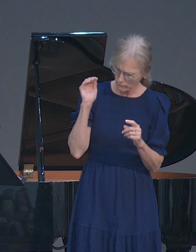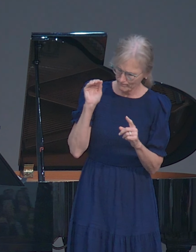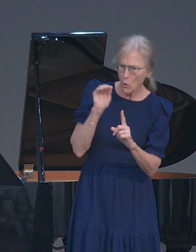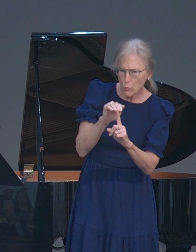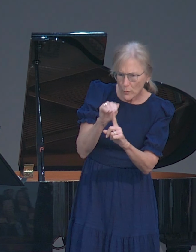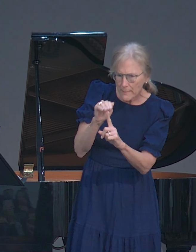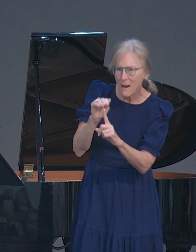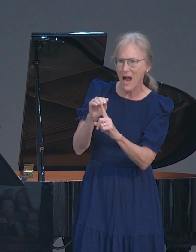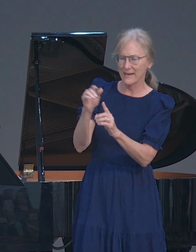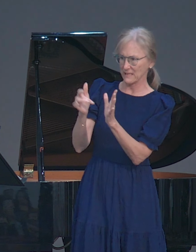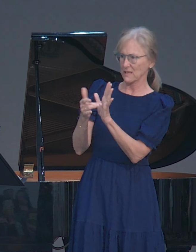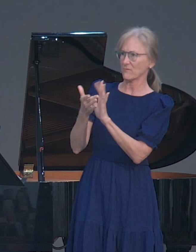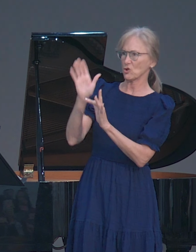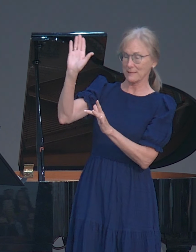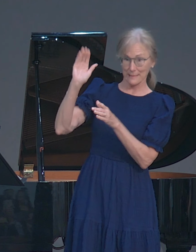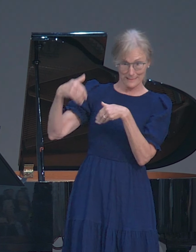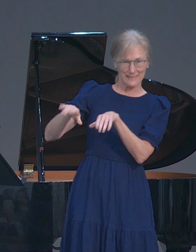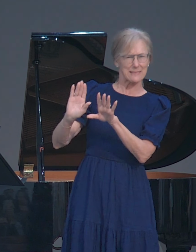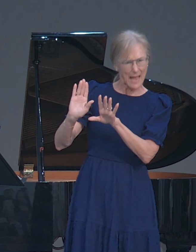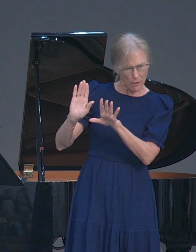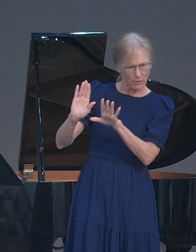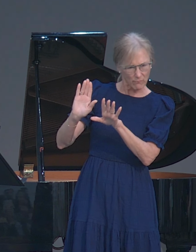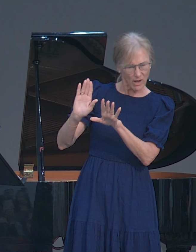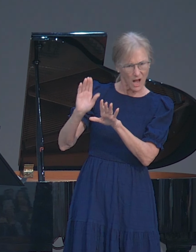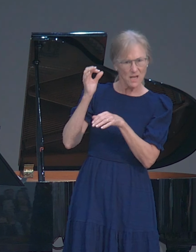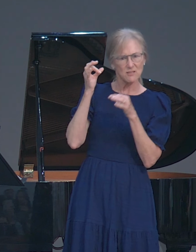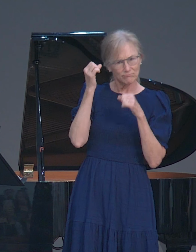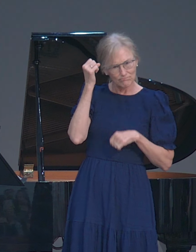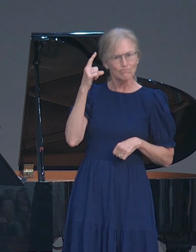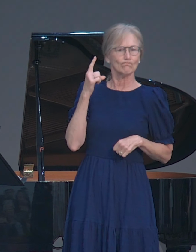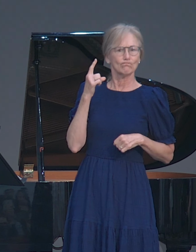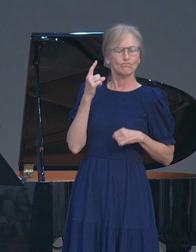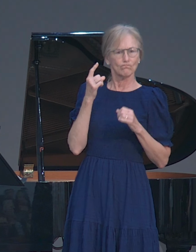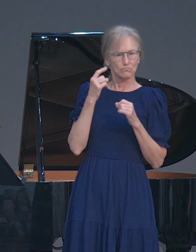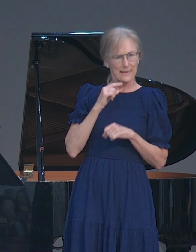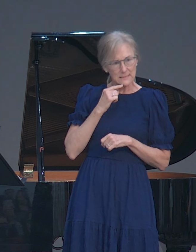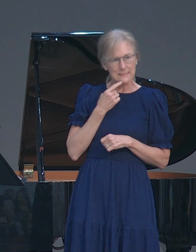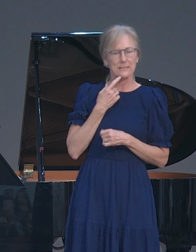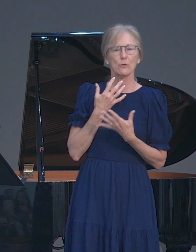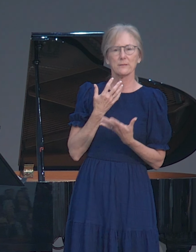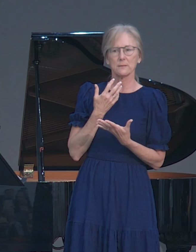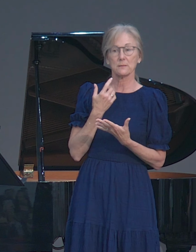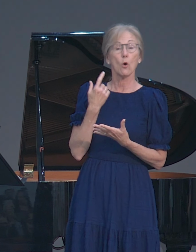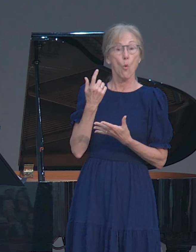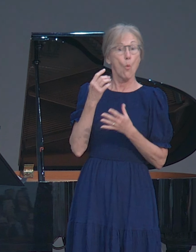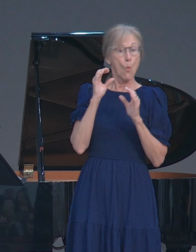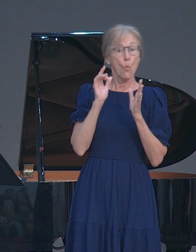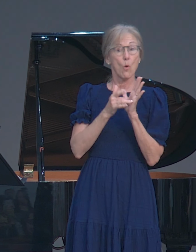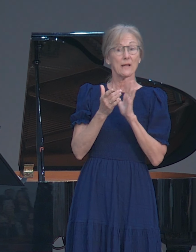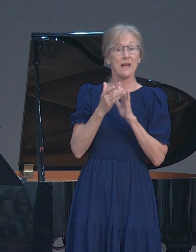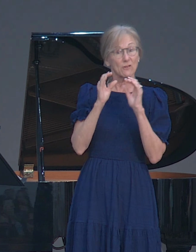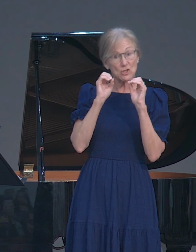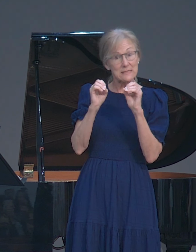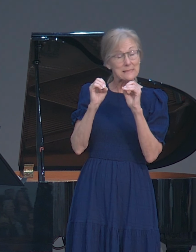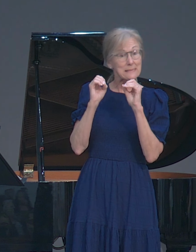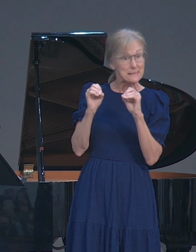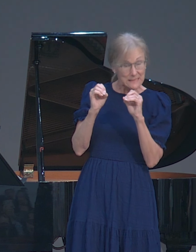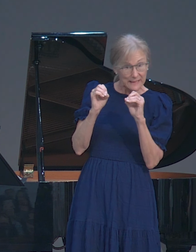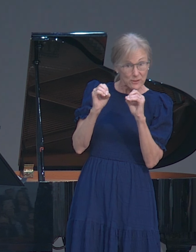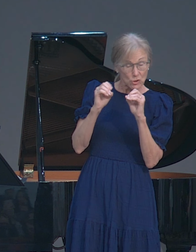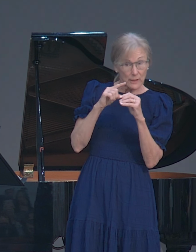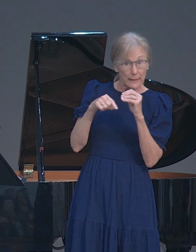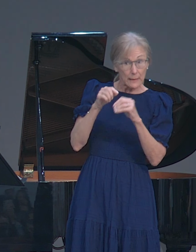Jesus. One of the instructions, the only instructions that Jesus gave regarding the Lord's table was to observe it in